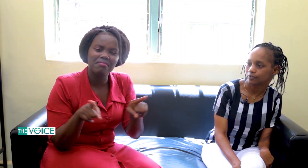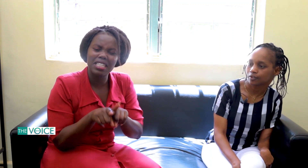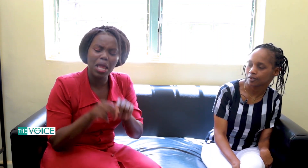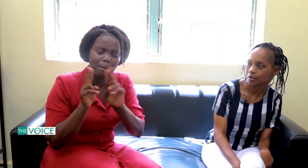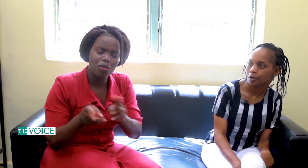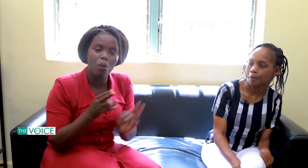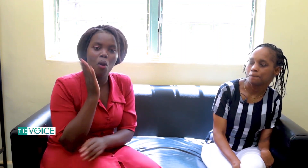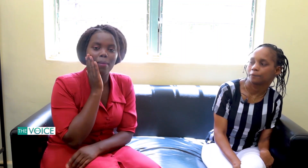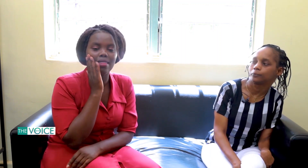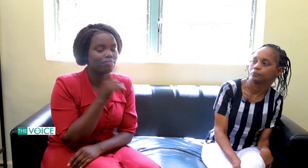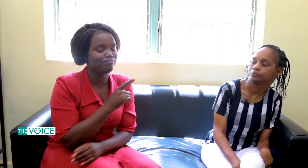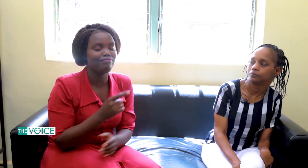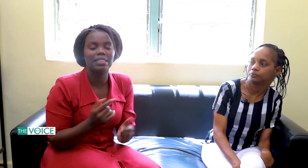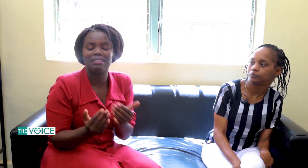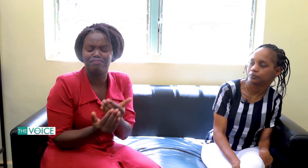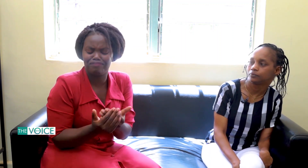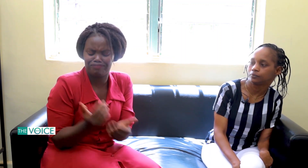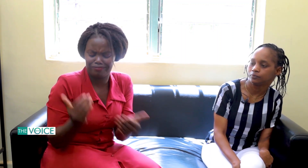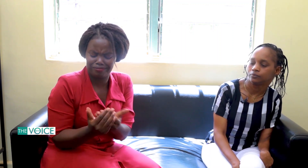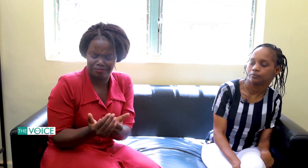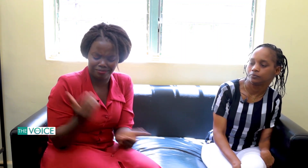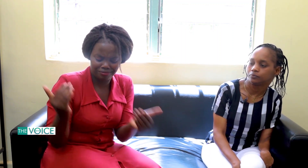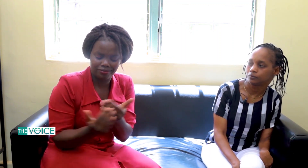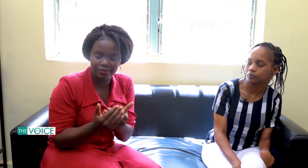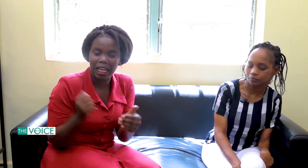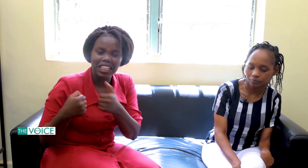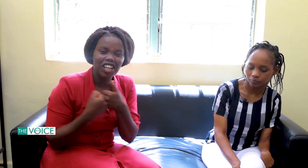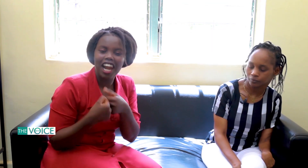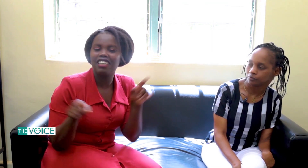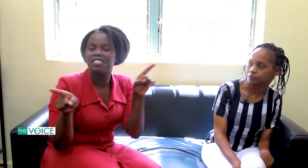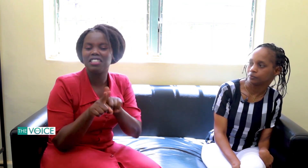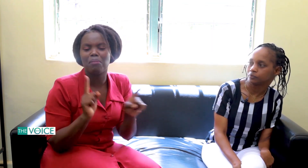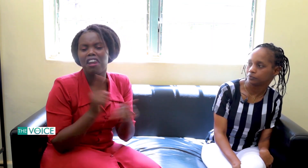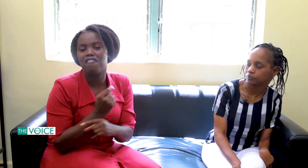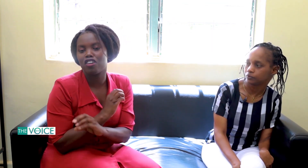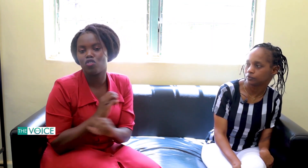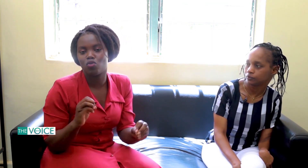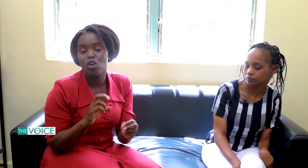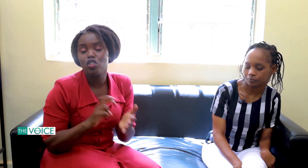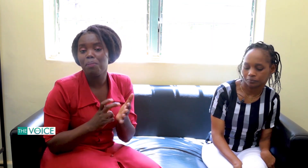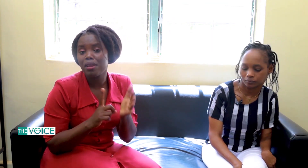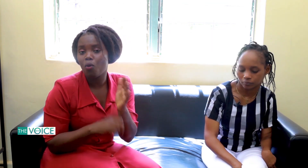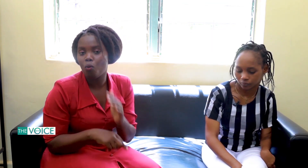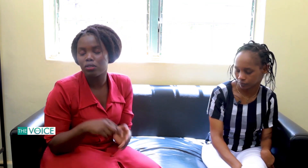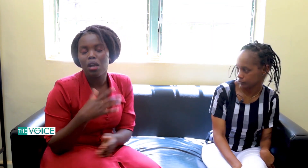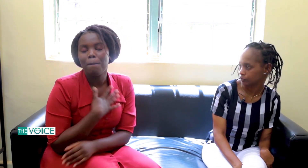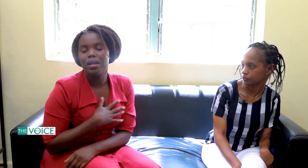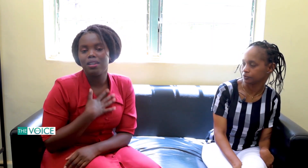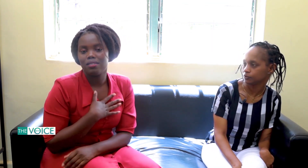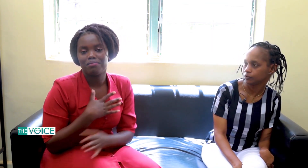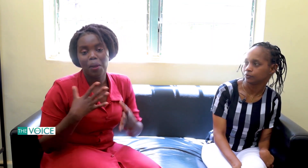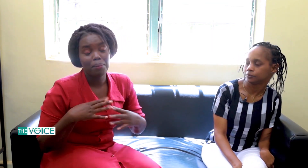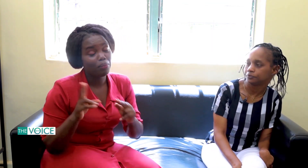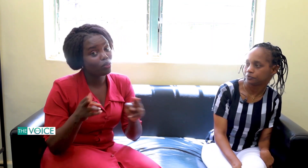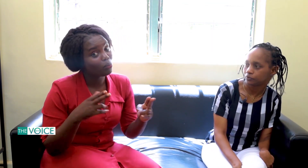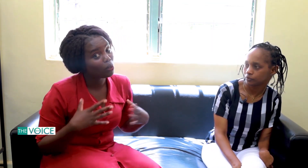said. And also, she just and any mother with the